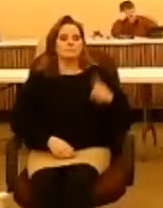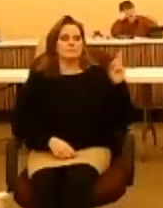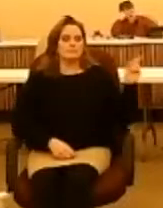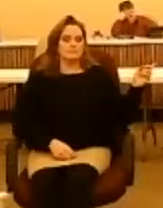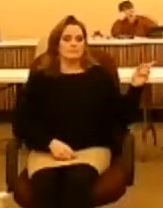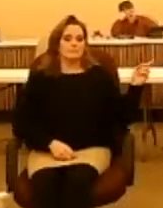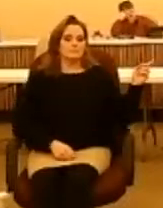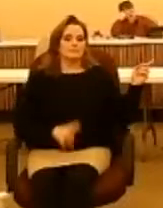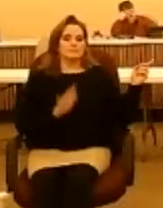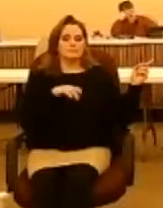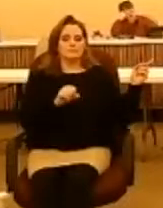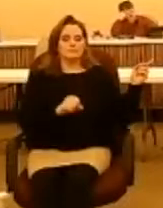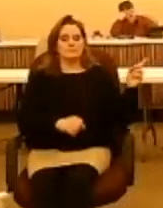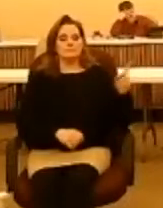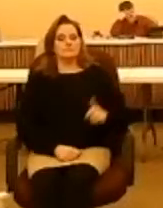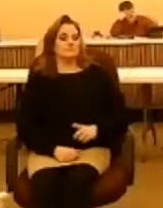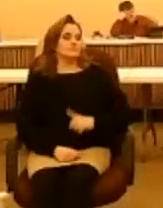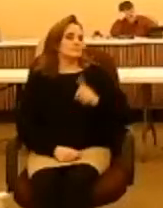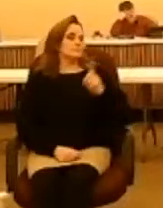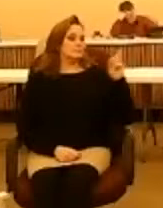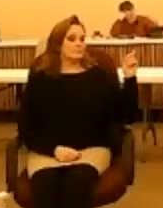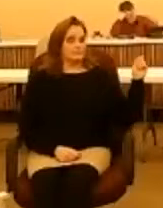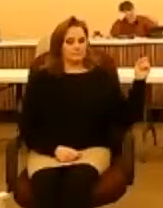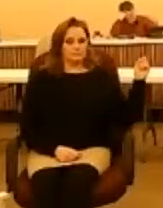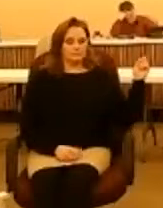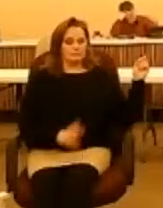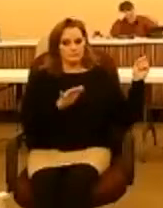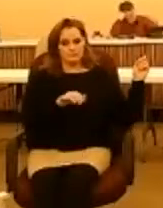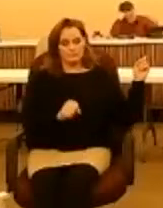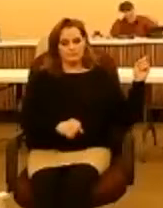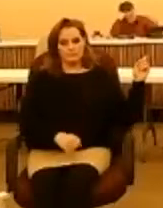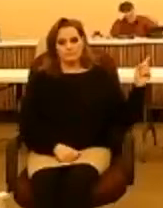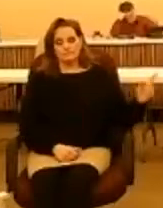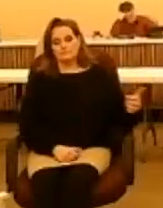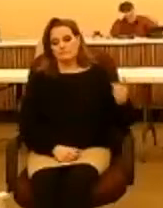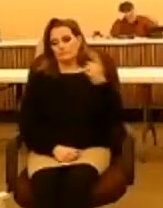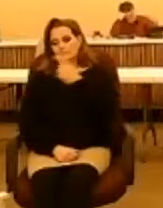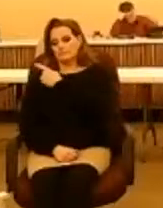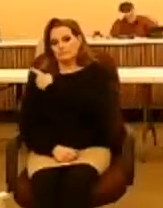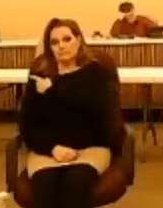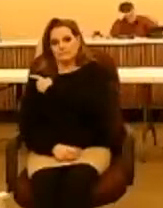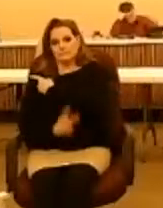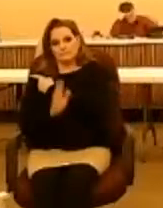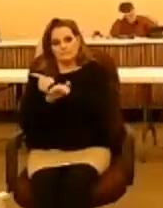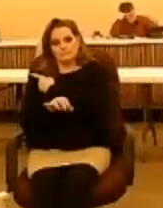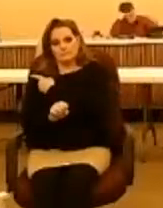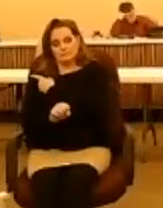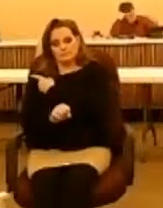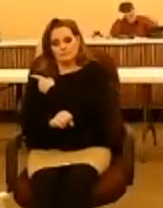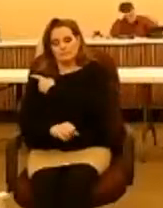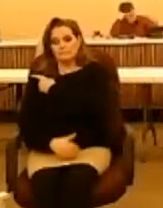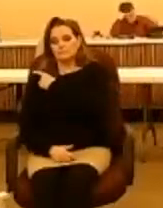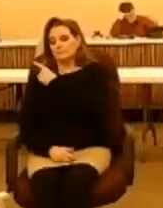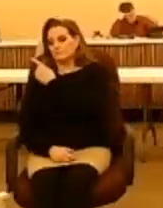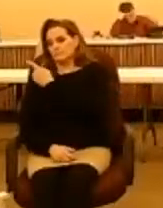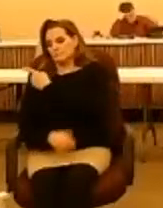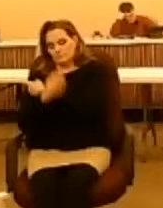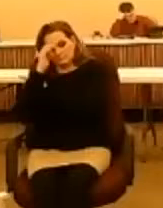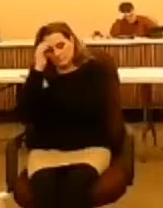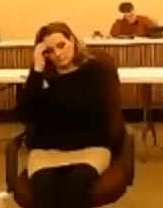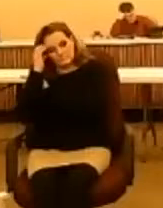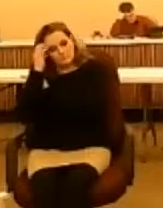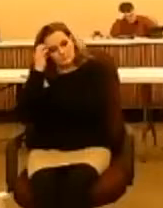Councilmember Barley, Aye. Councilmember Stafford, Aye. Councilmember Safranek, Aye.